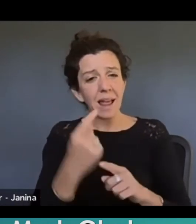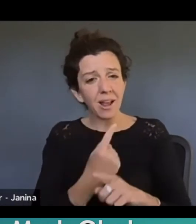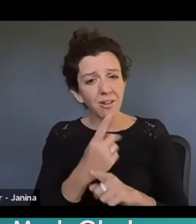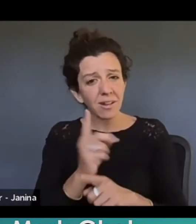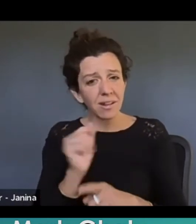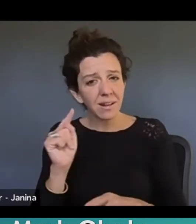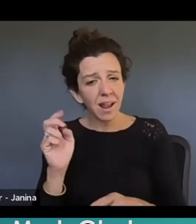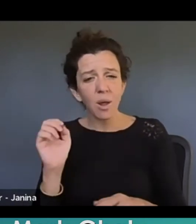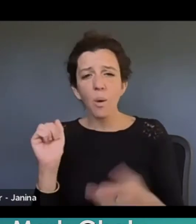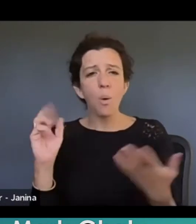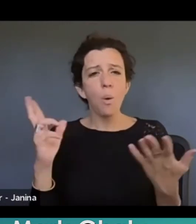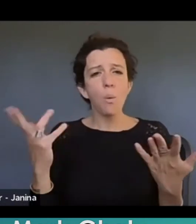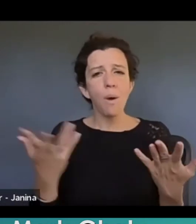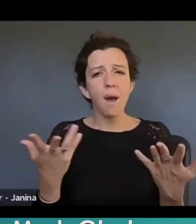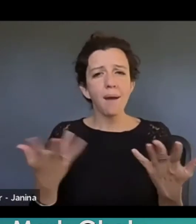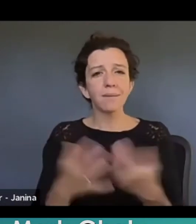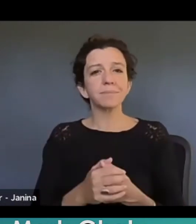inaccurate?